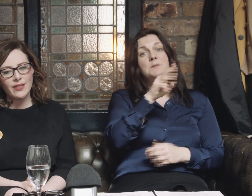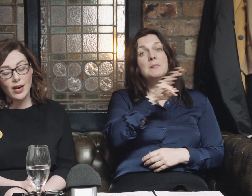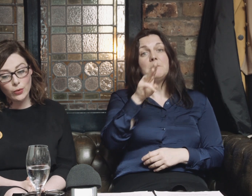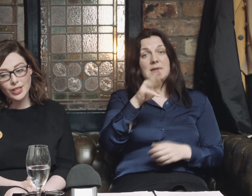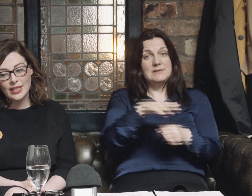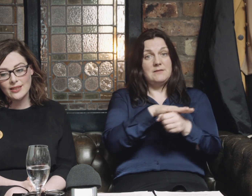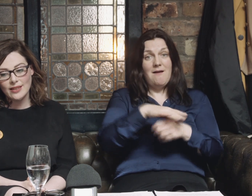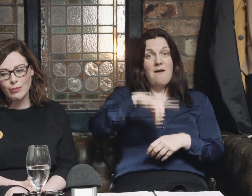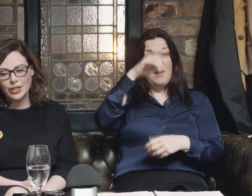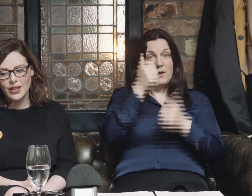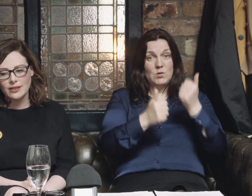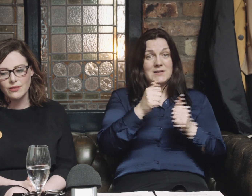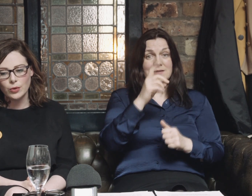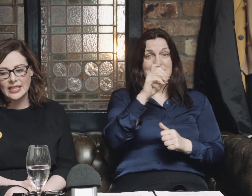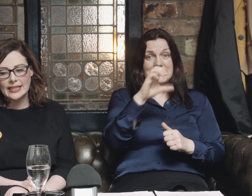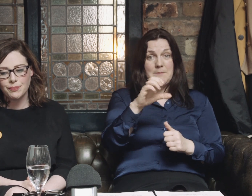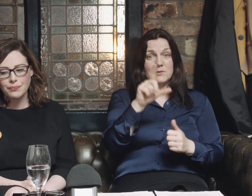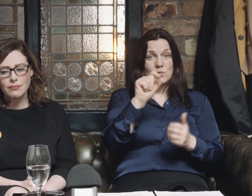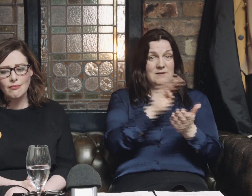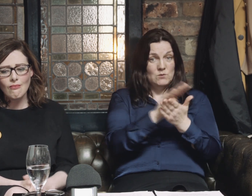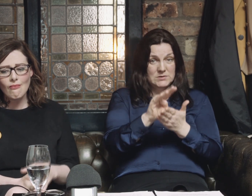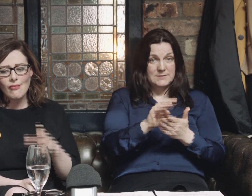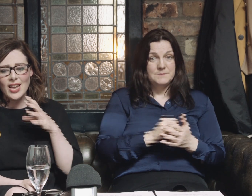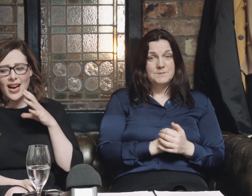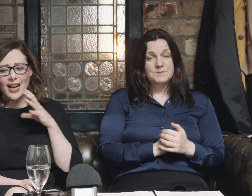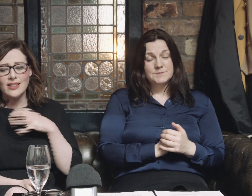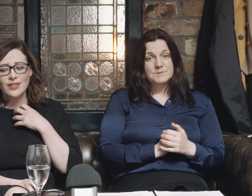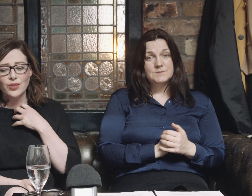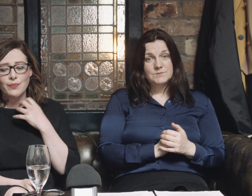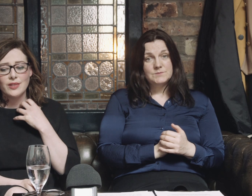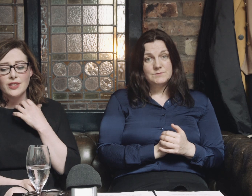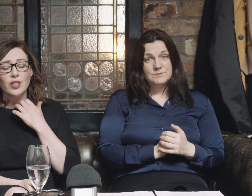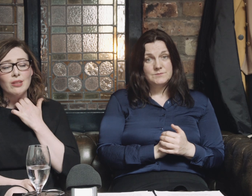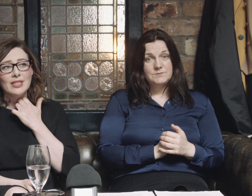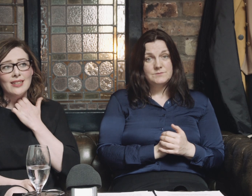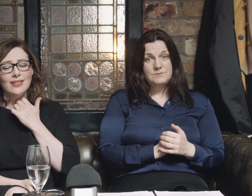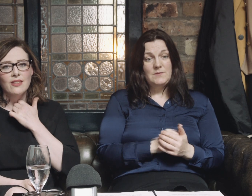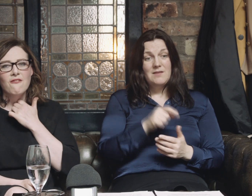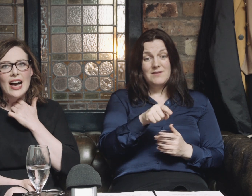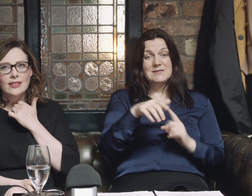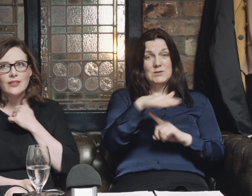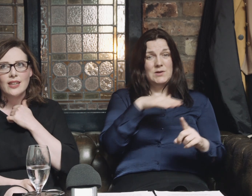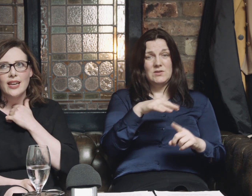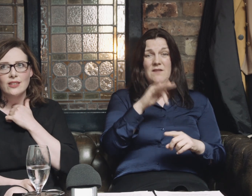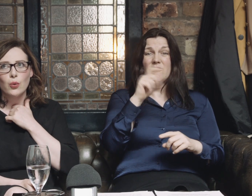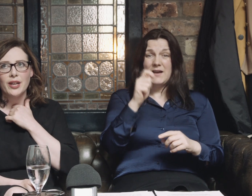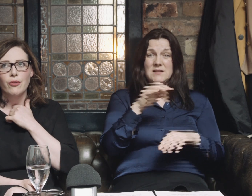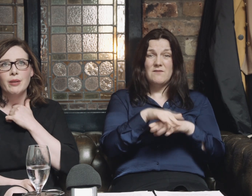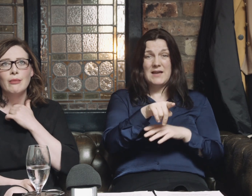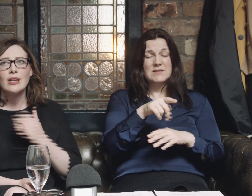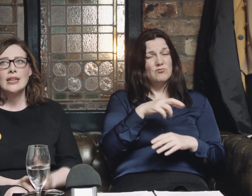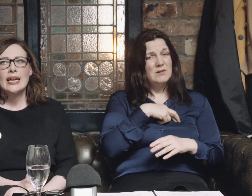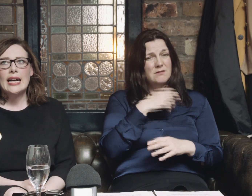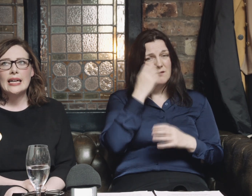court, the High Court, in December 2014. And the circumstance, the facts of that case are